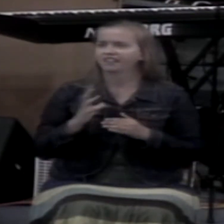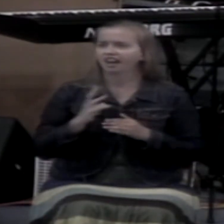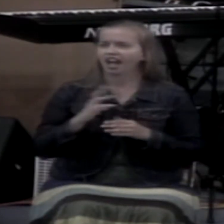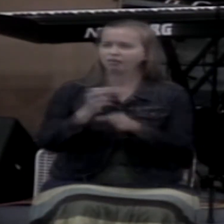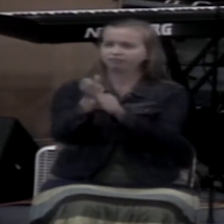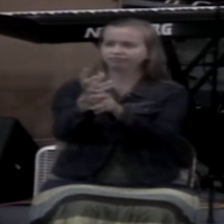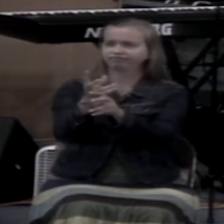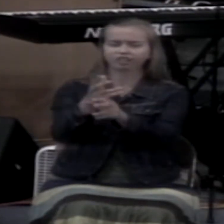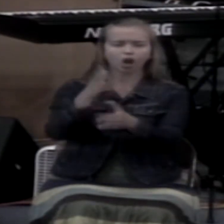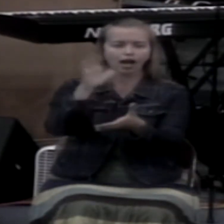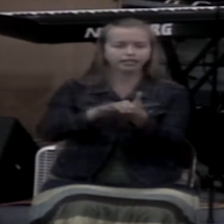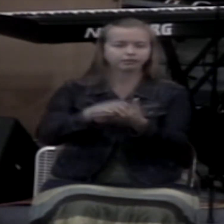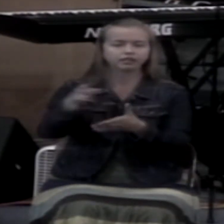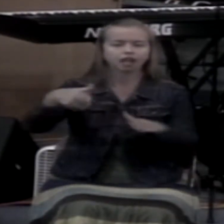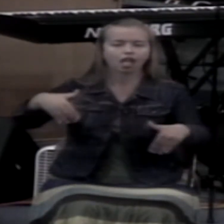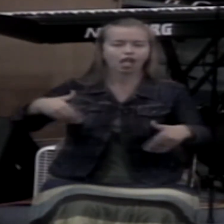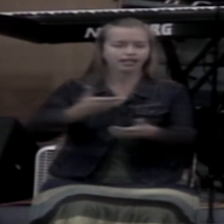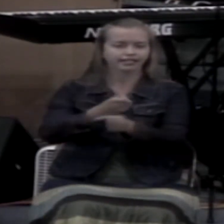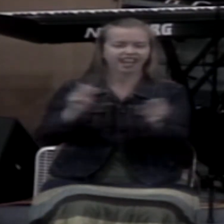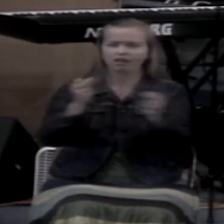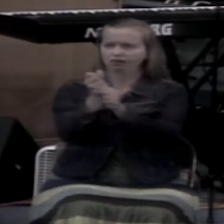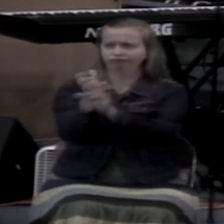But he said, no, it's not with your